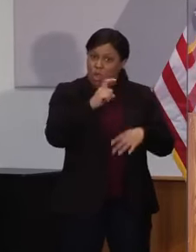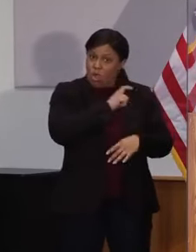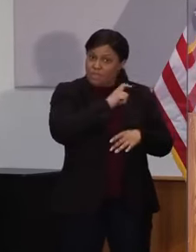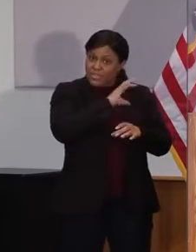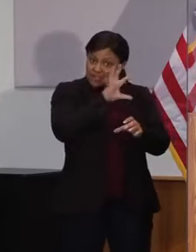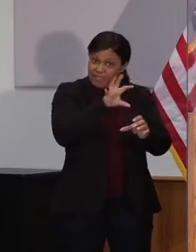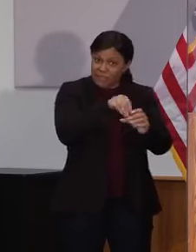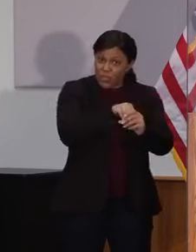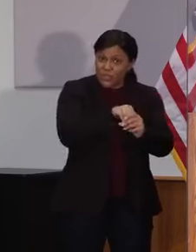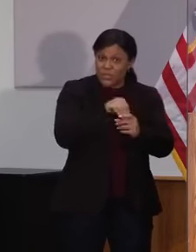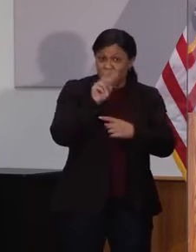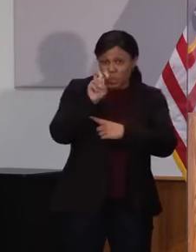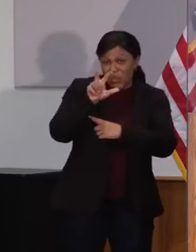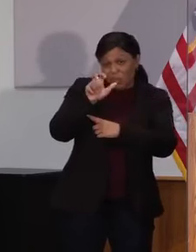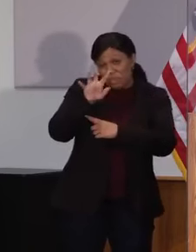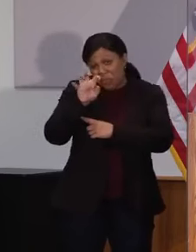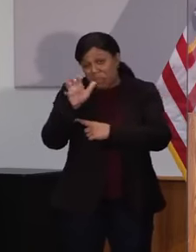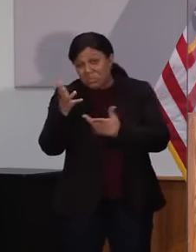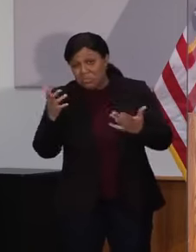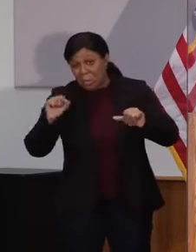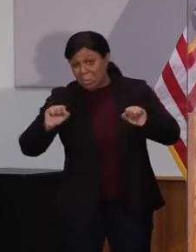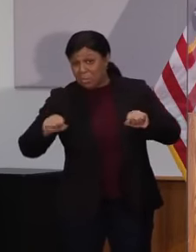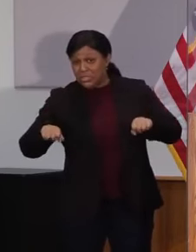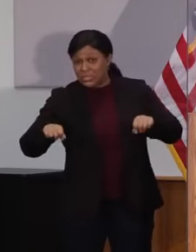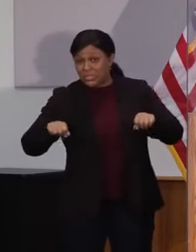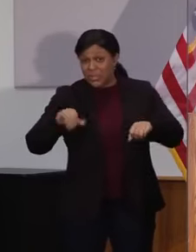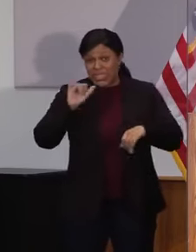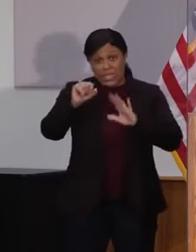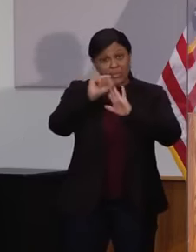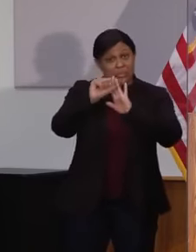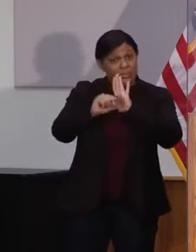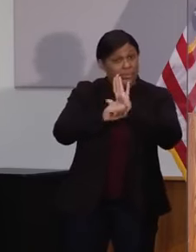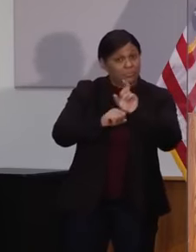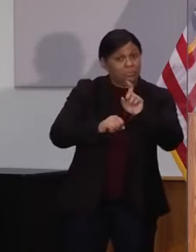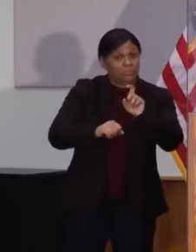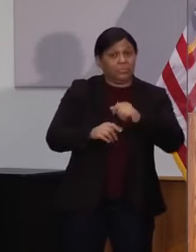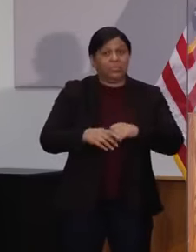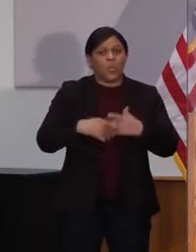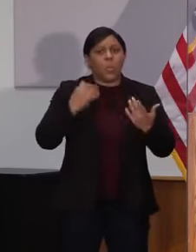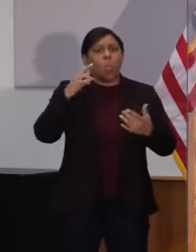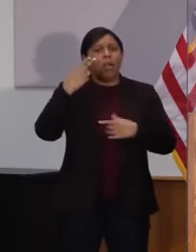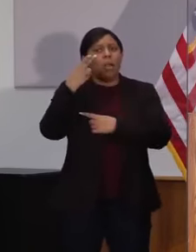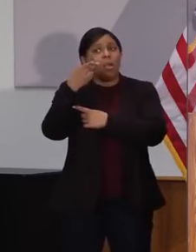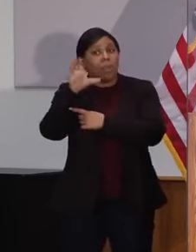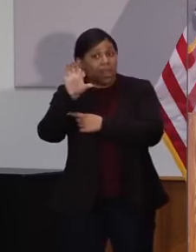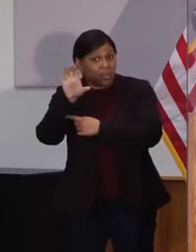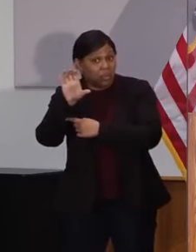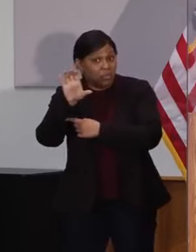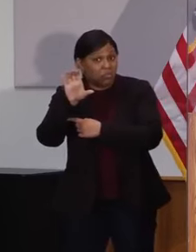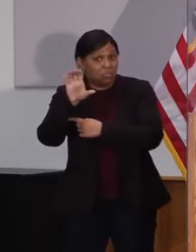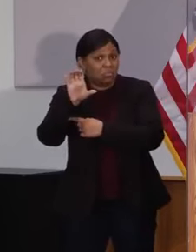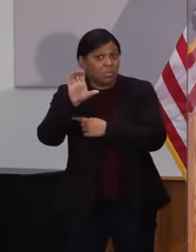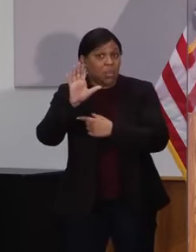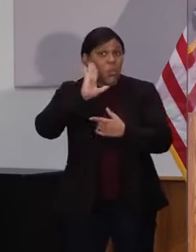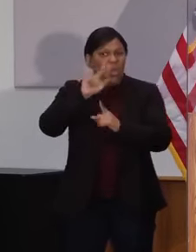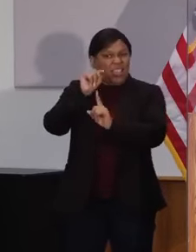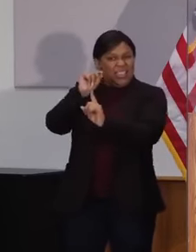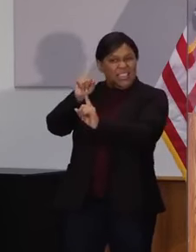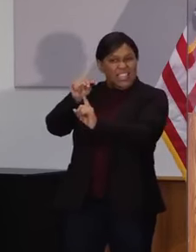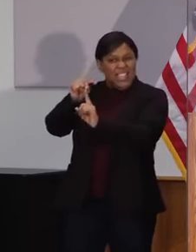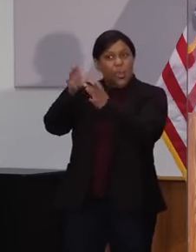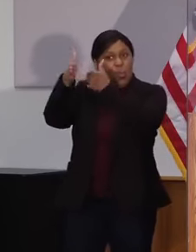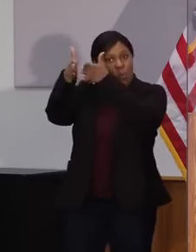this response in Minneapolis. Is it possible that either the state or Hennepin County is going to serve as the requesting agency, and so